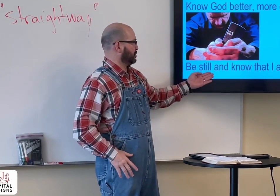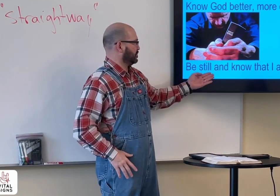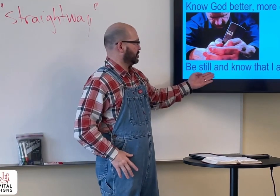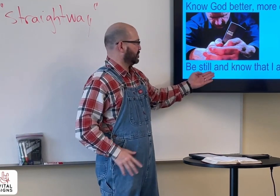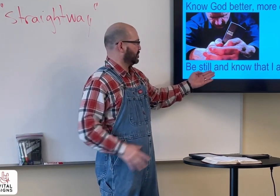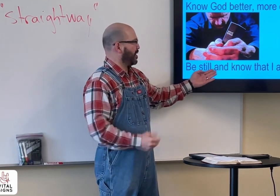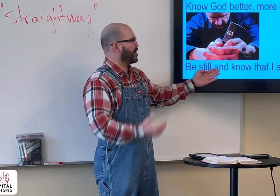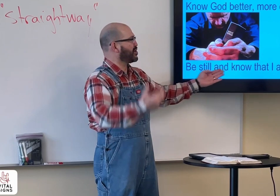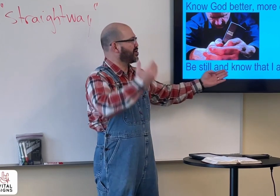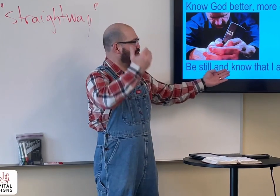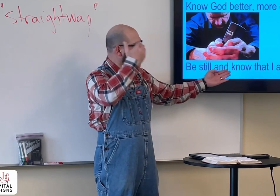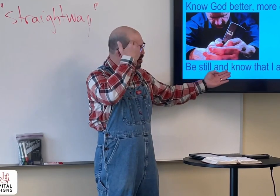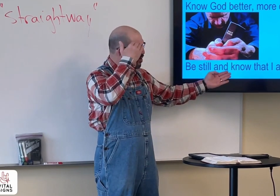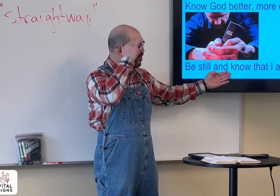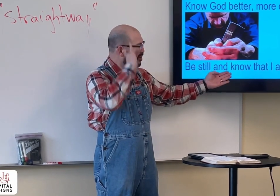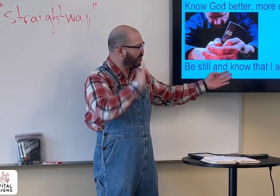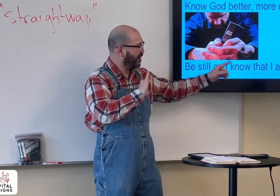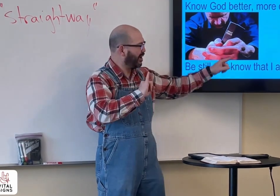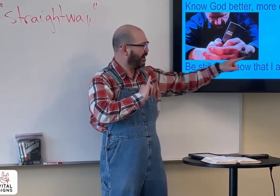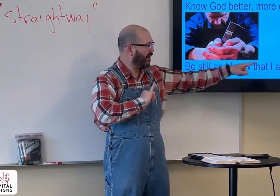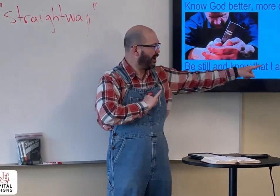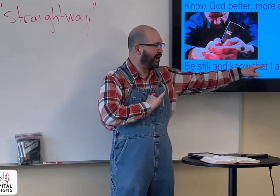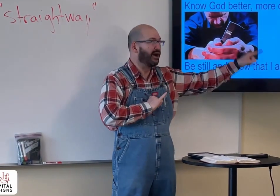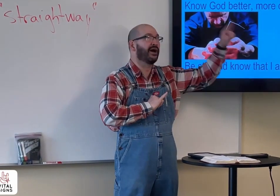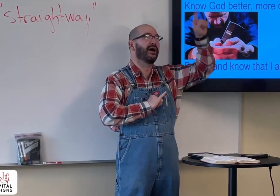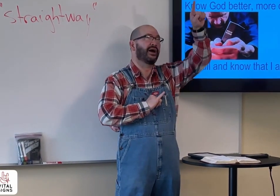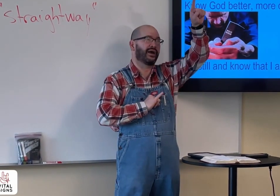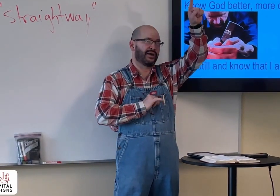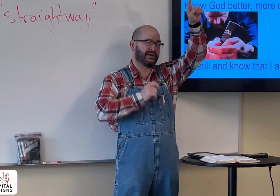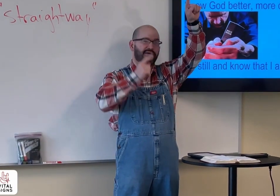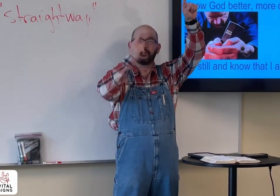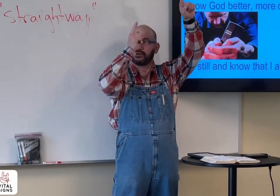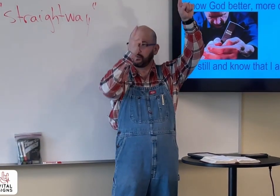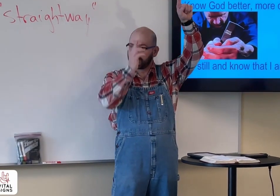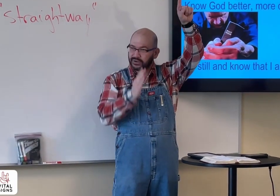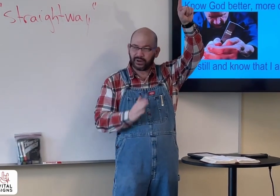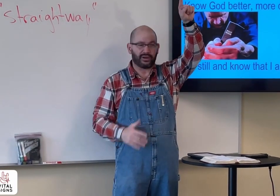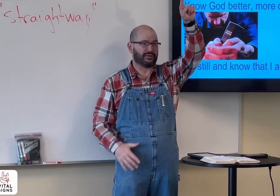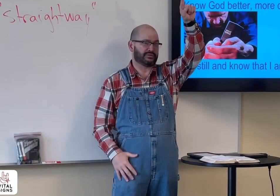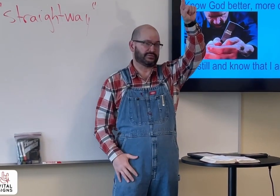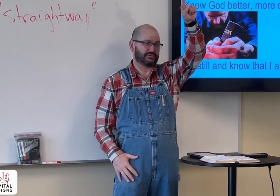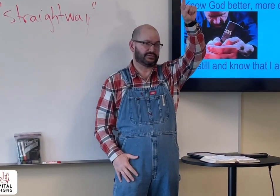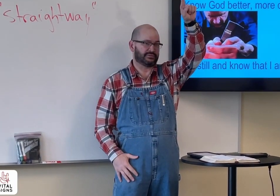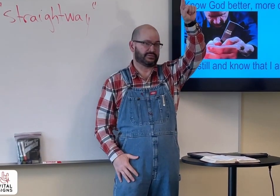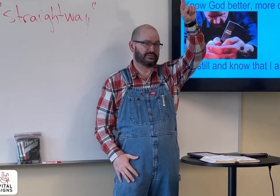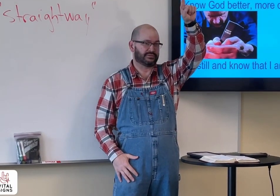quiet, be still, and know that I am God.